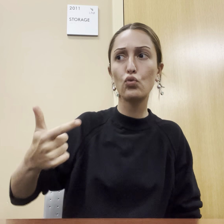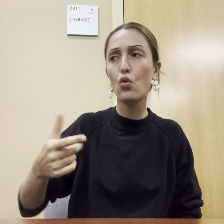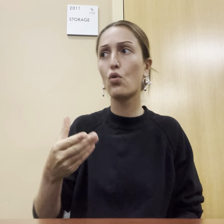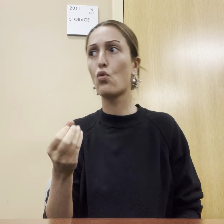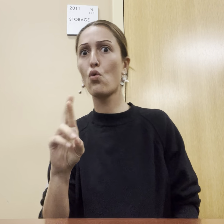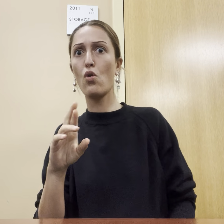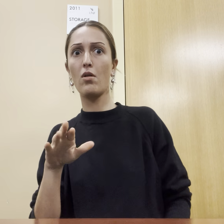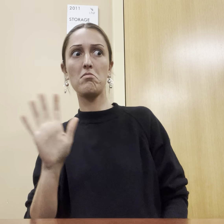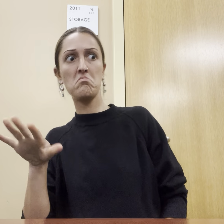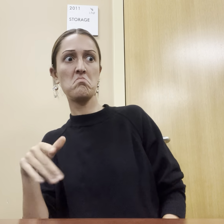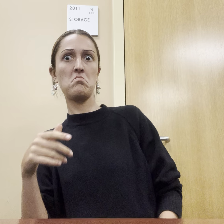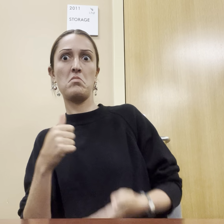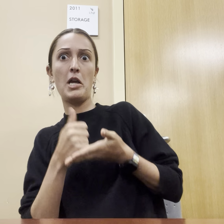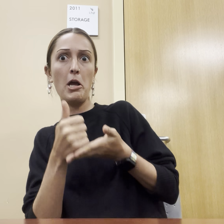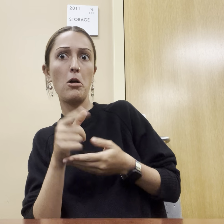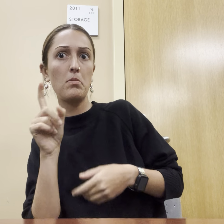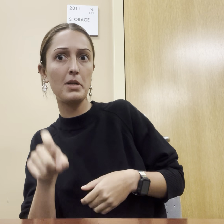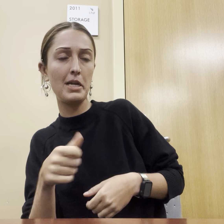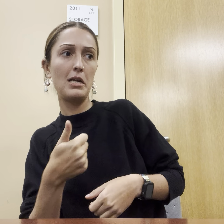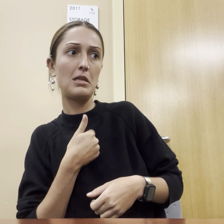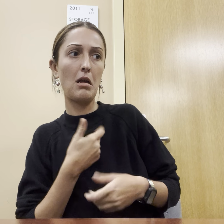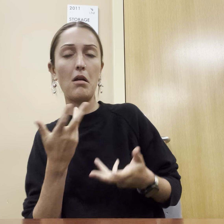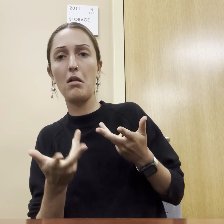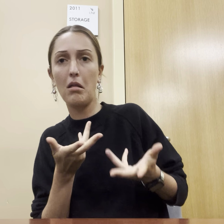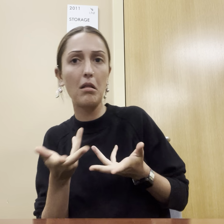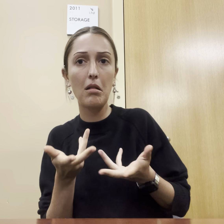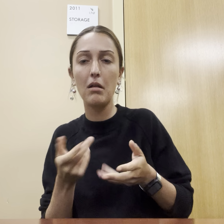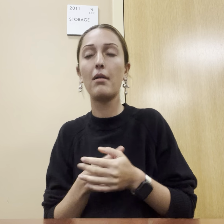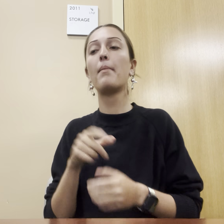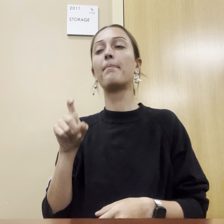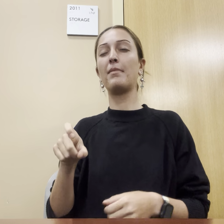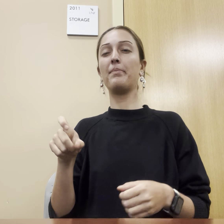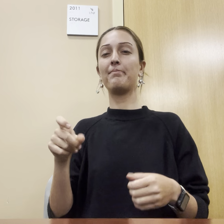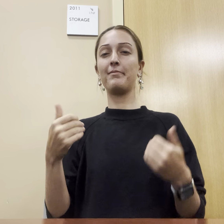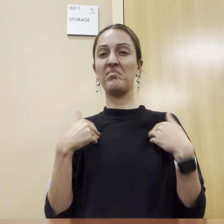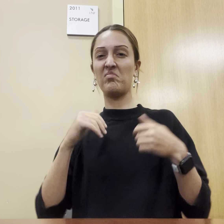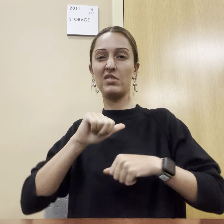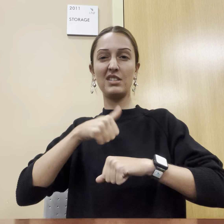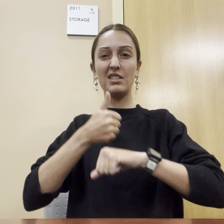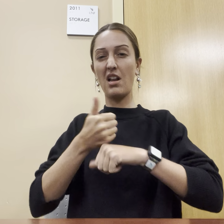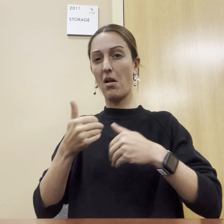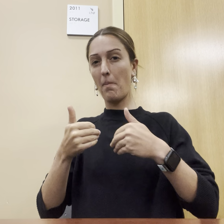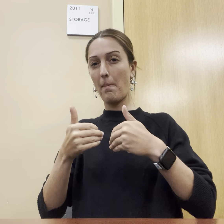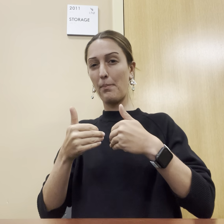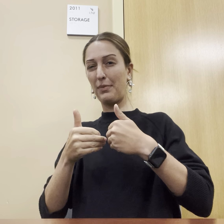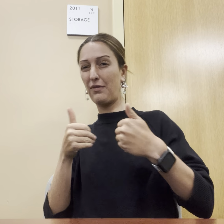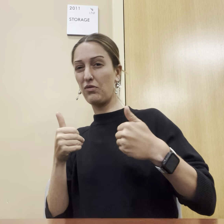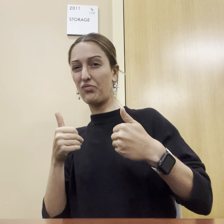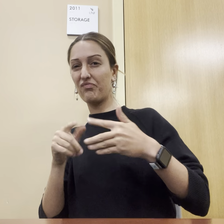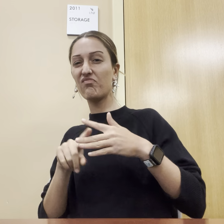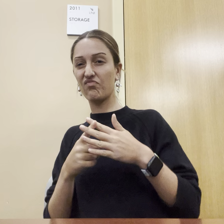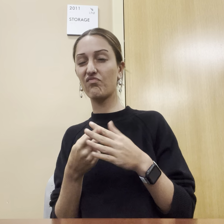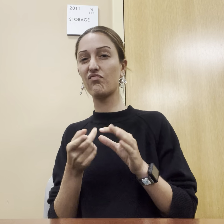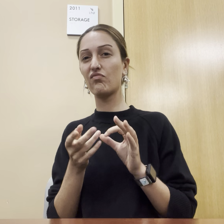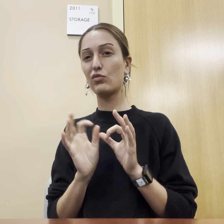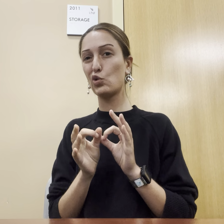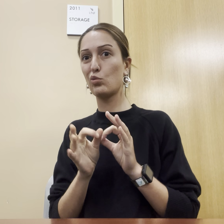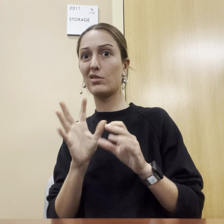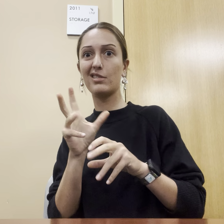kind of look at each other and you have your deaf person there. You're on Zoom pretty much and everybody can see you, so if you start